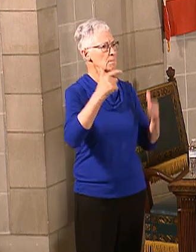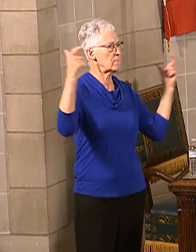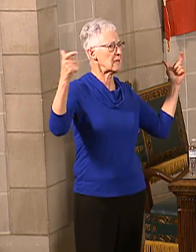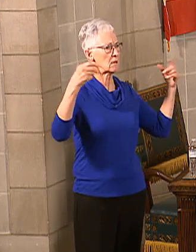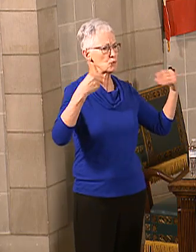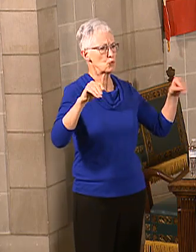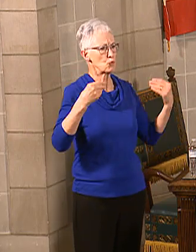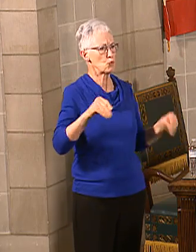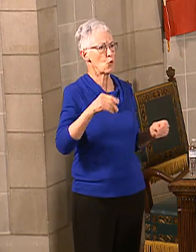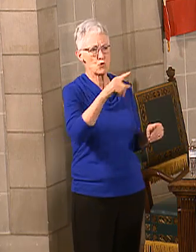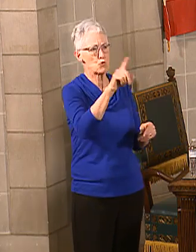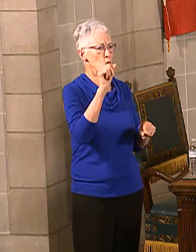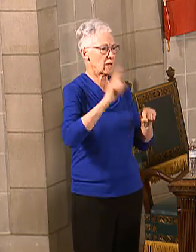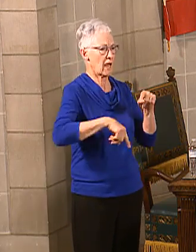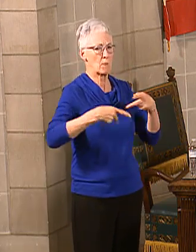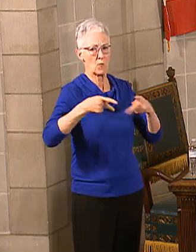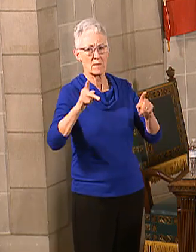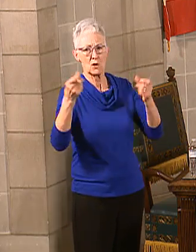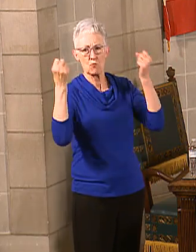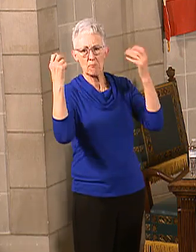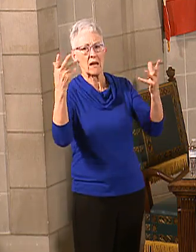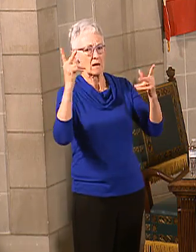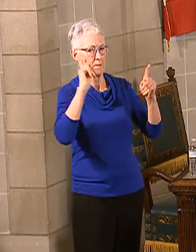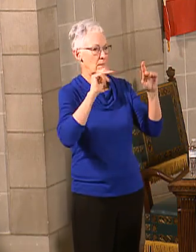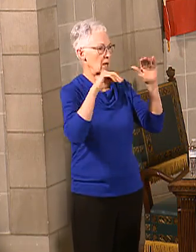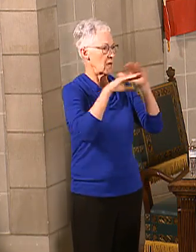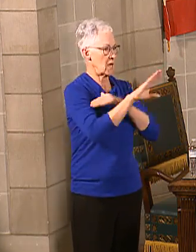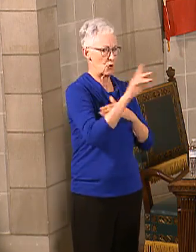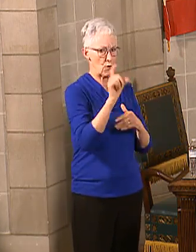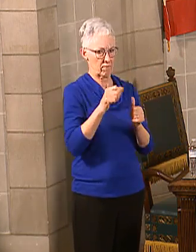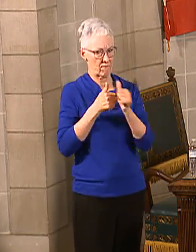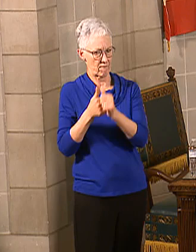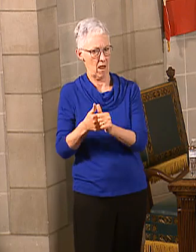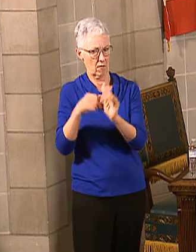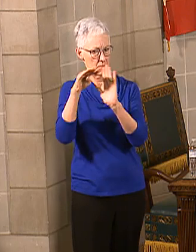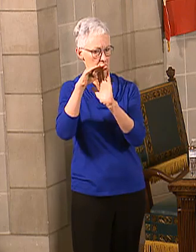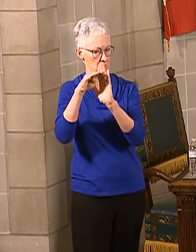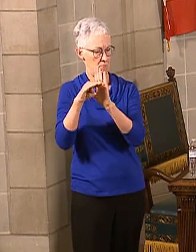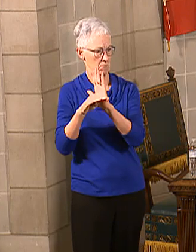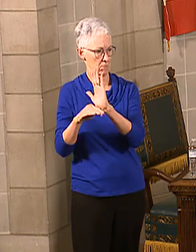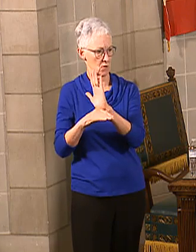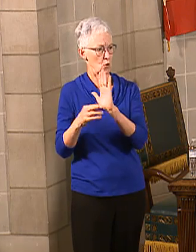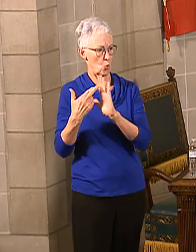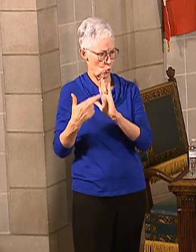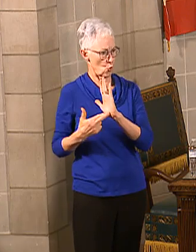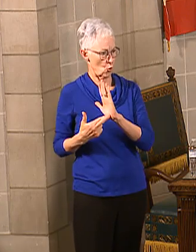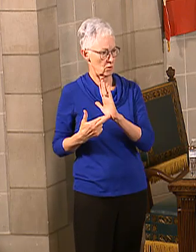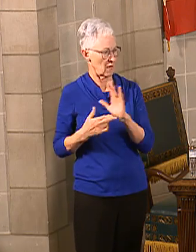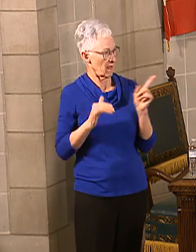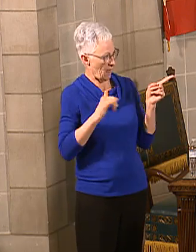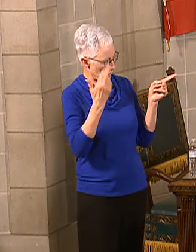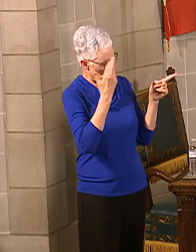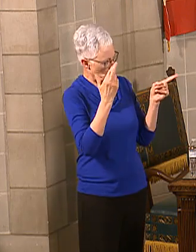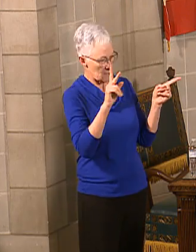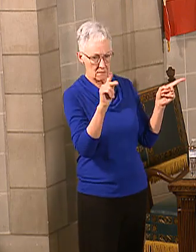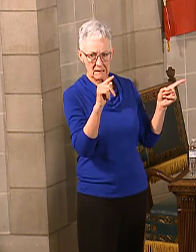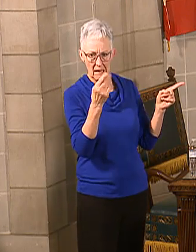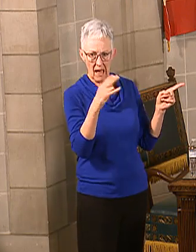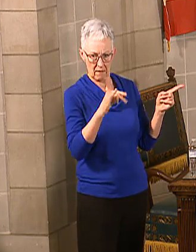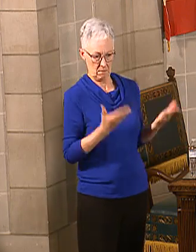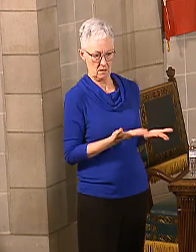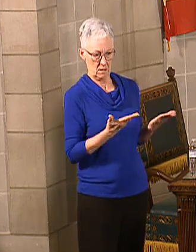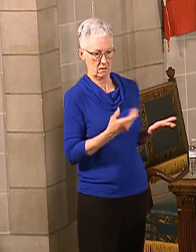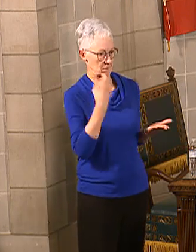follow all these rules. Again, that's part of the reason why we had Kathy here to talk about those rules that everybody should be following when they go shopping, but also the rules